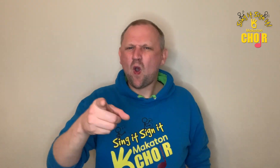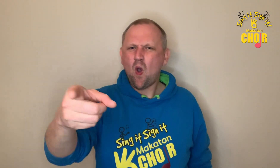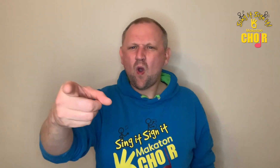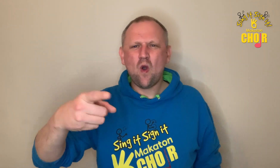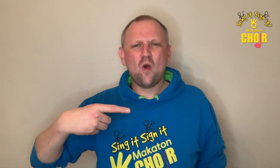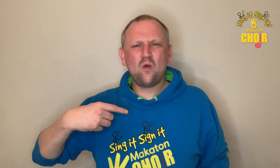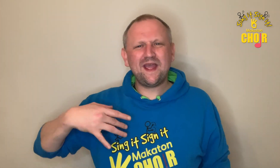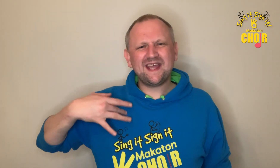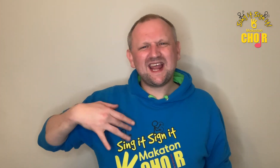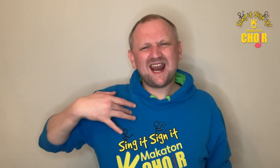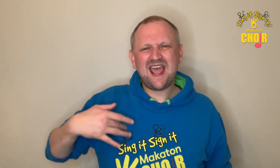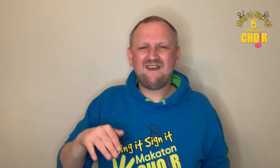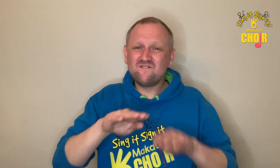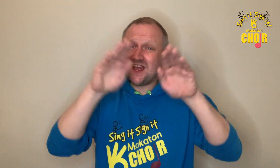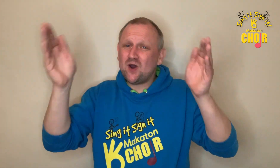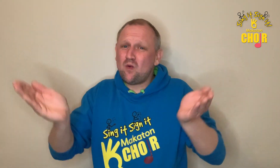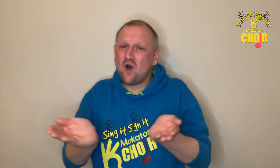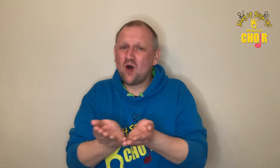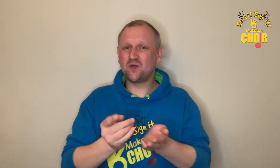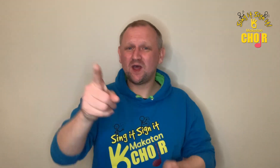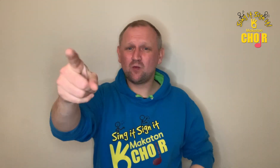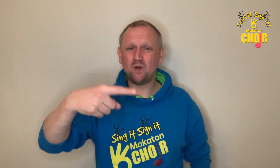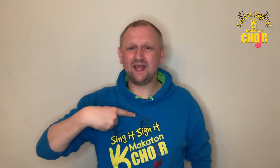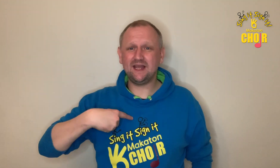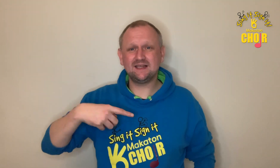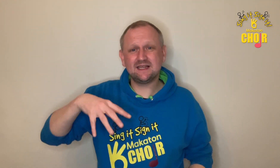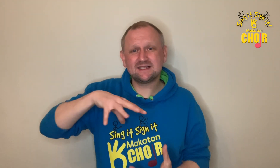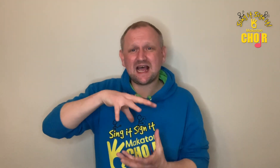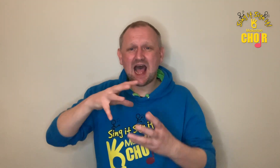We can live in a world that we desire